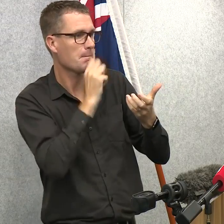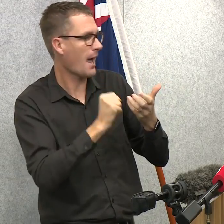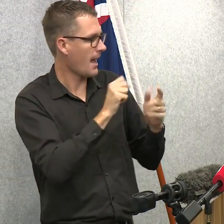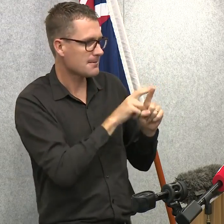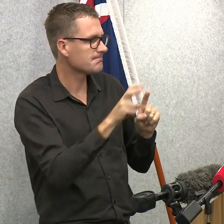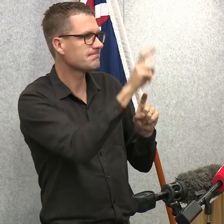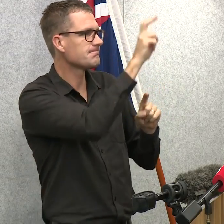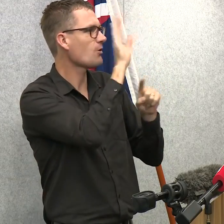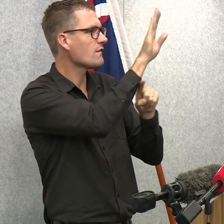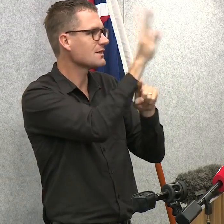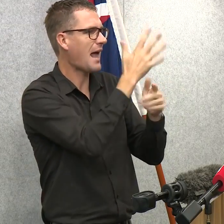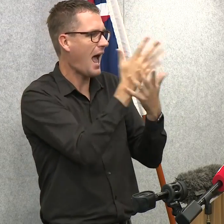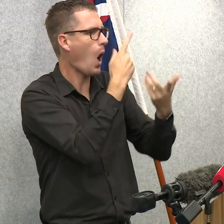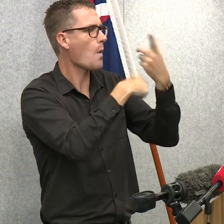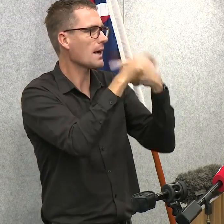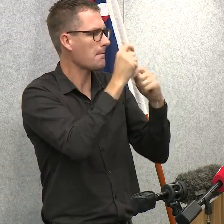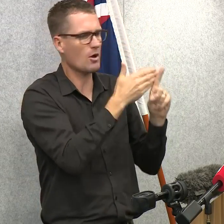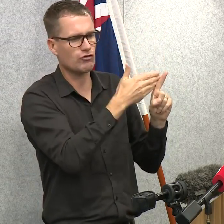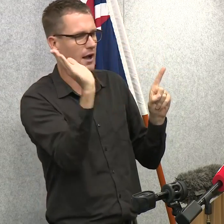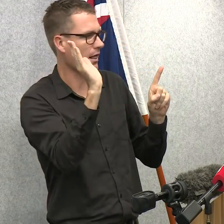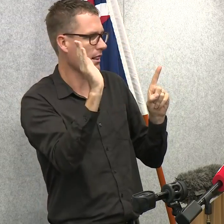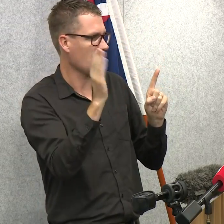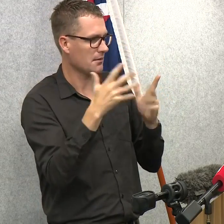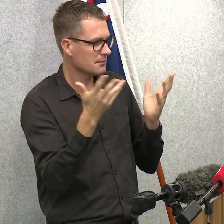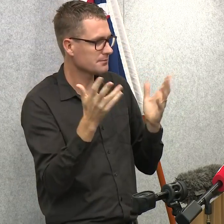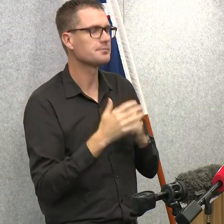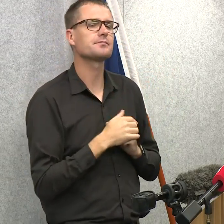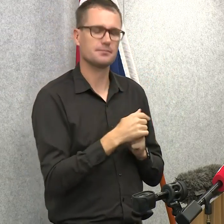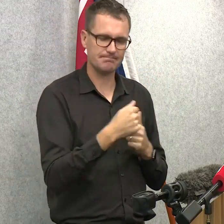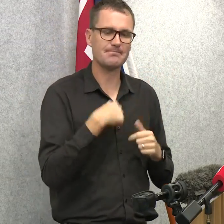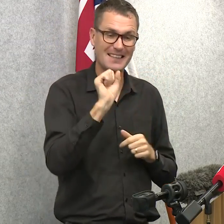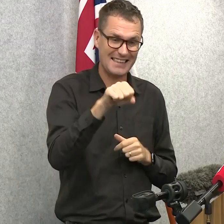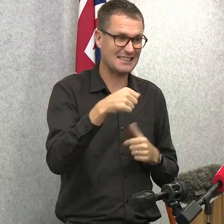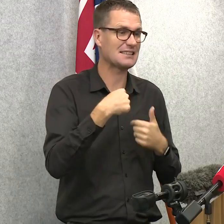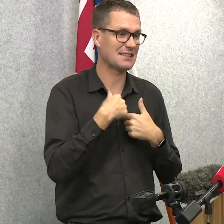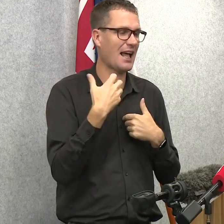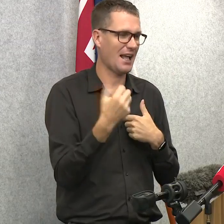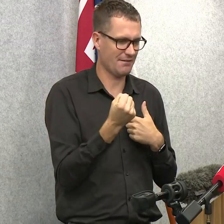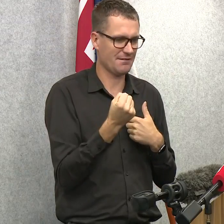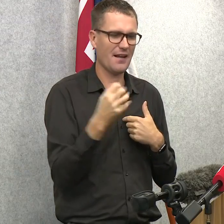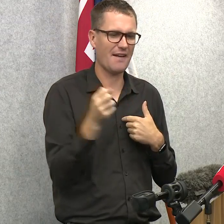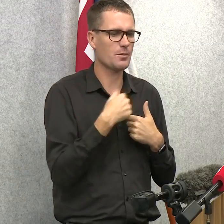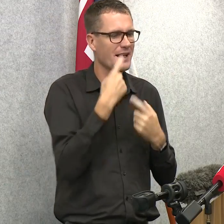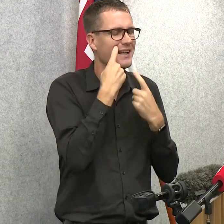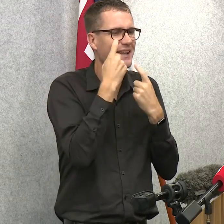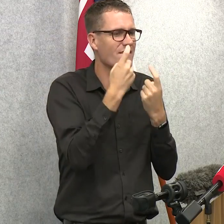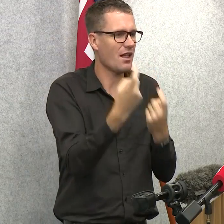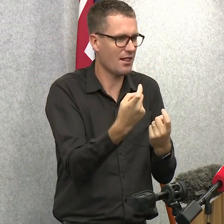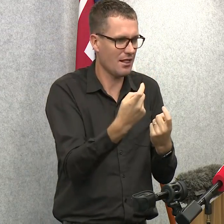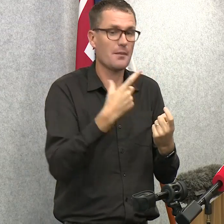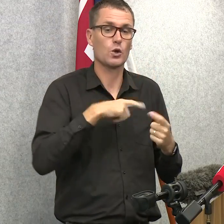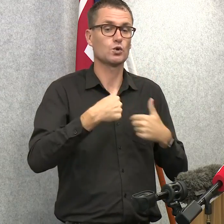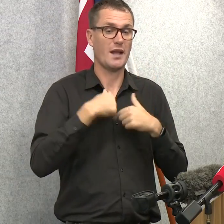sort of thing from your international contacts? Yes, and I have to be careful about what I say because we have prosecuted this person. Charges are